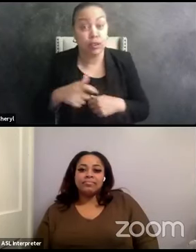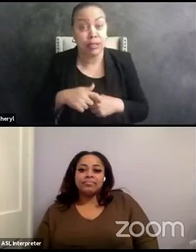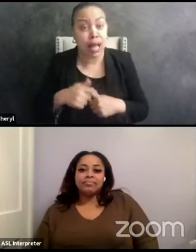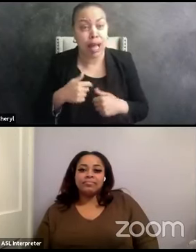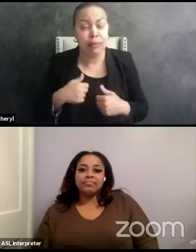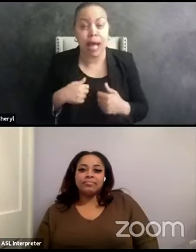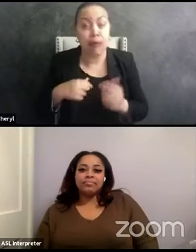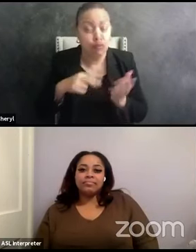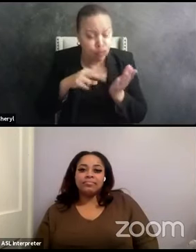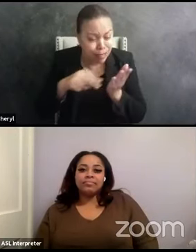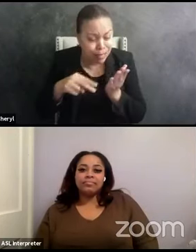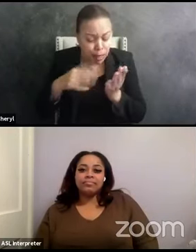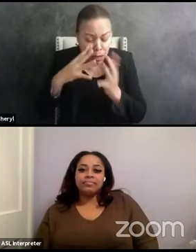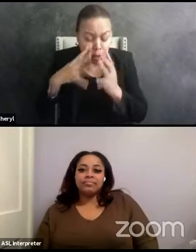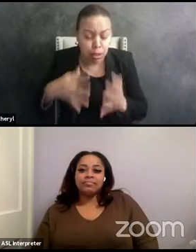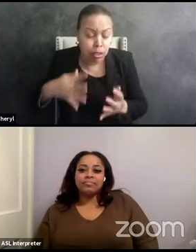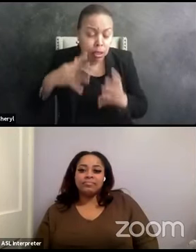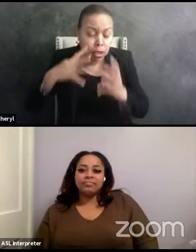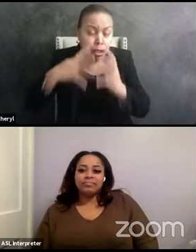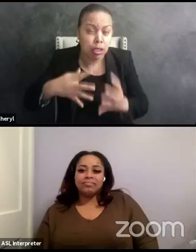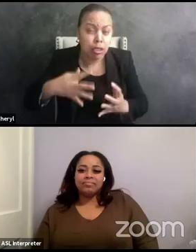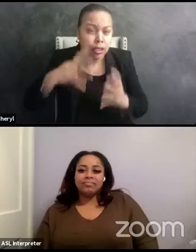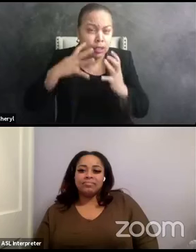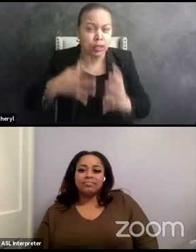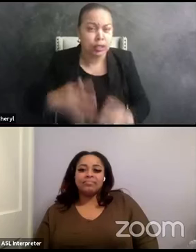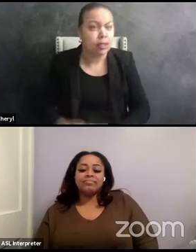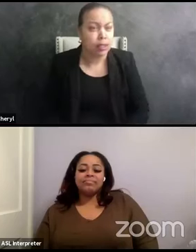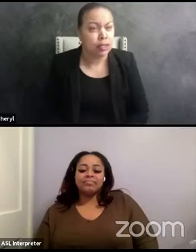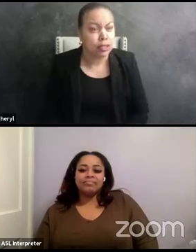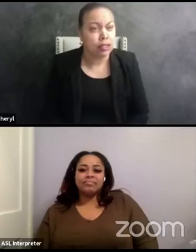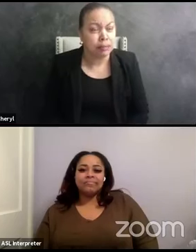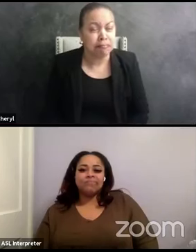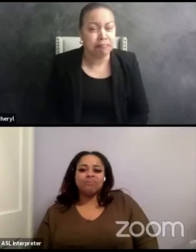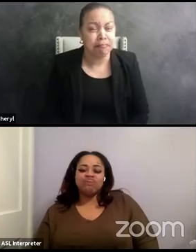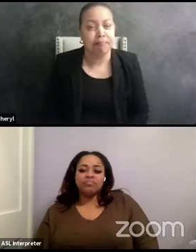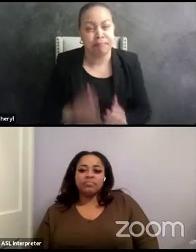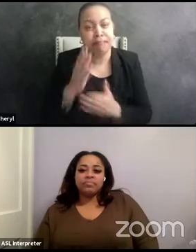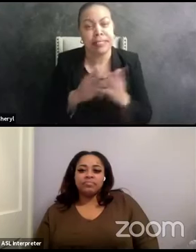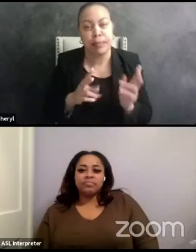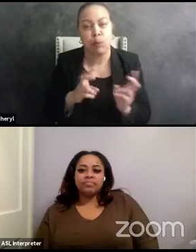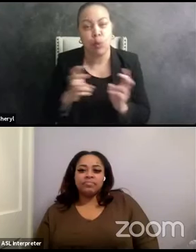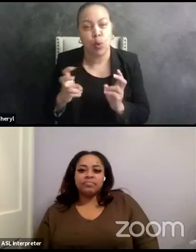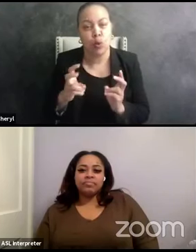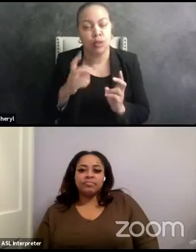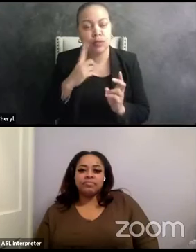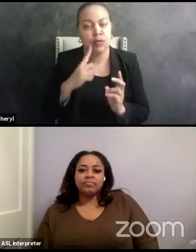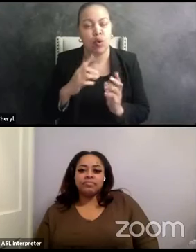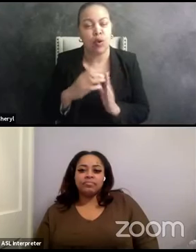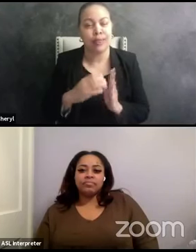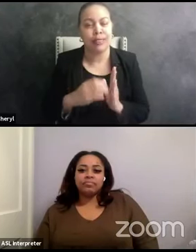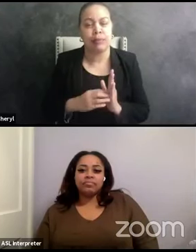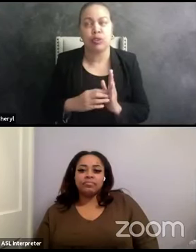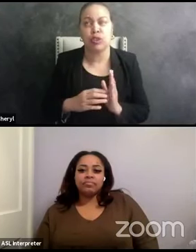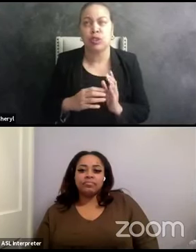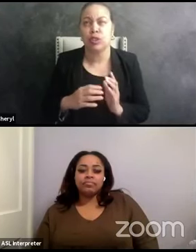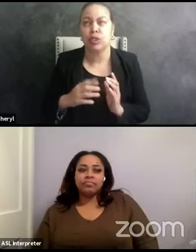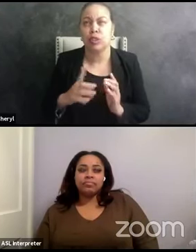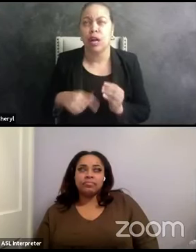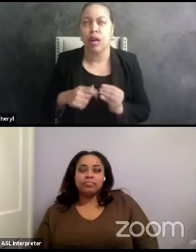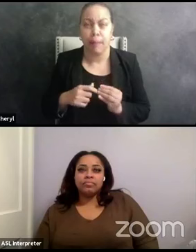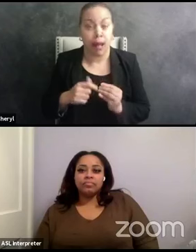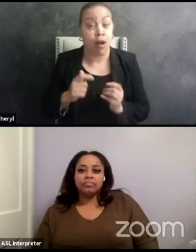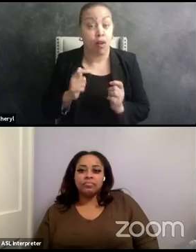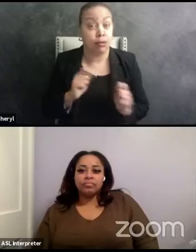bawling. What the Right. like I have some quotes in the chapter of around the Great